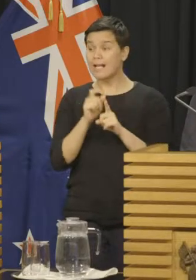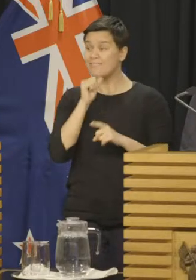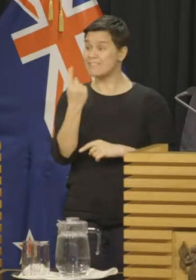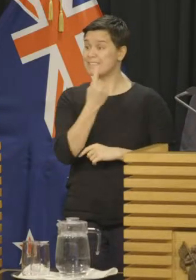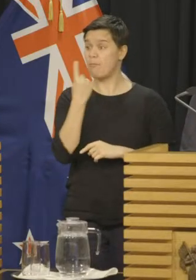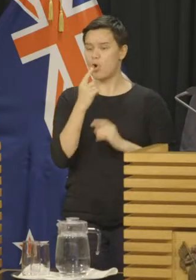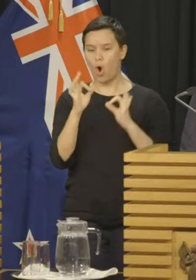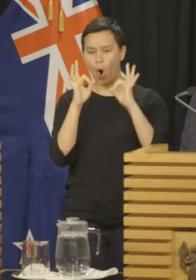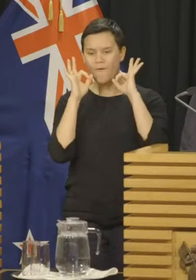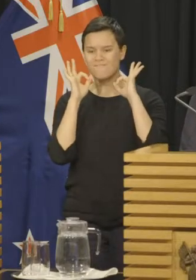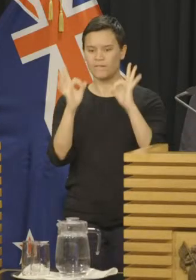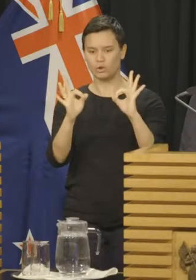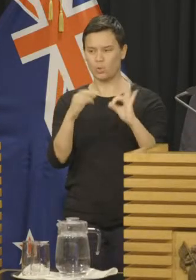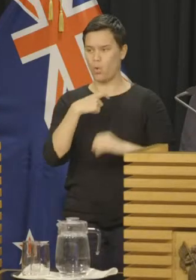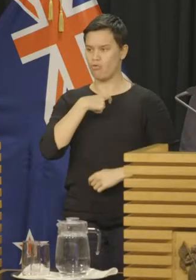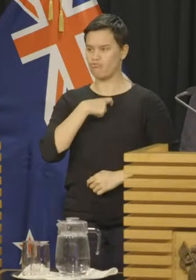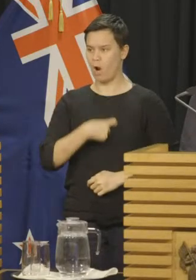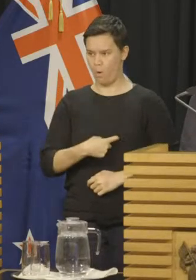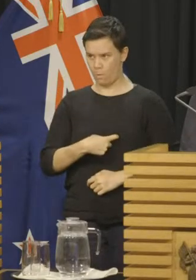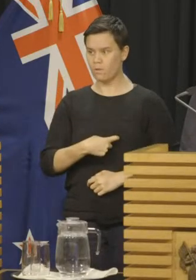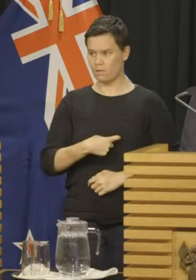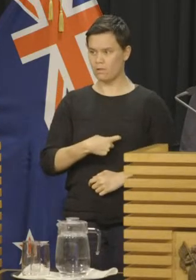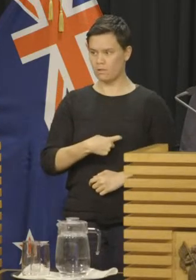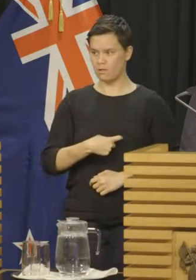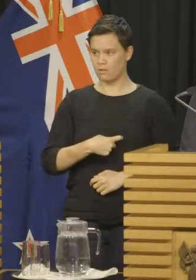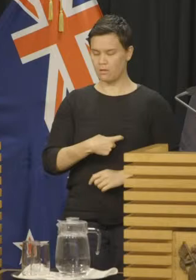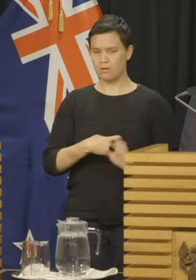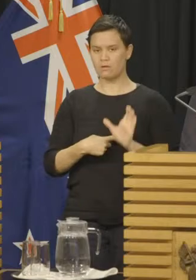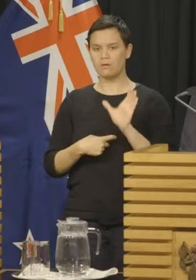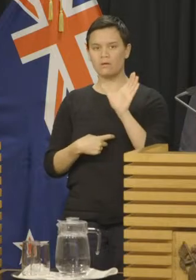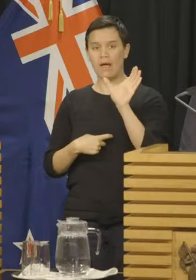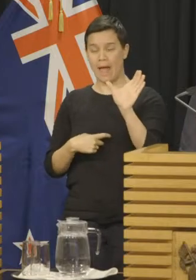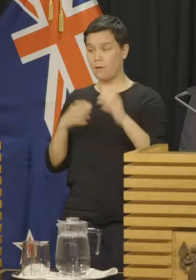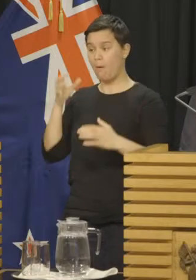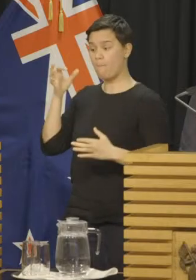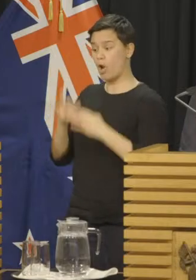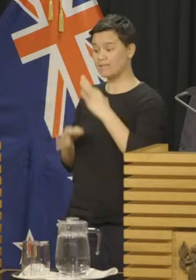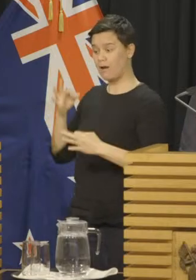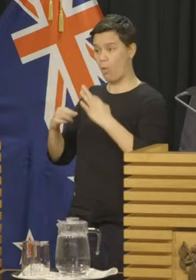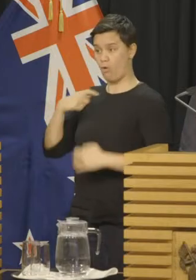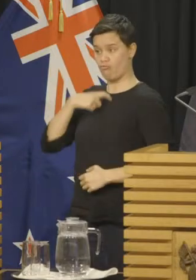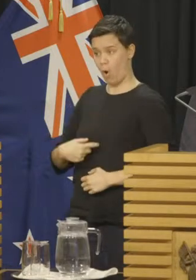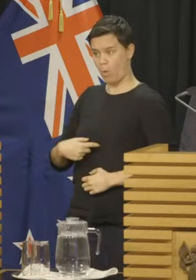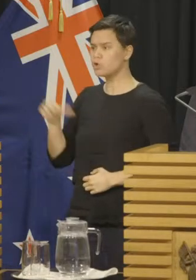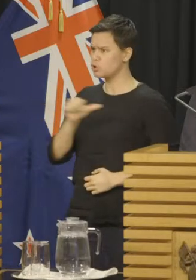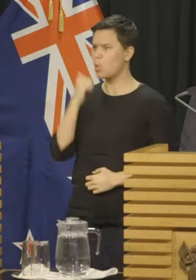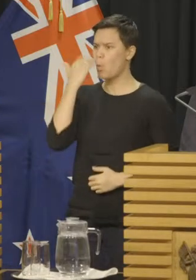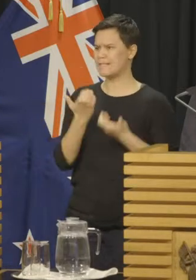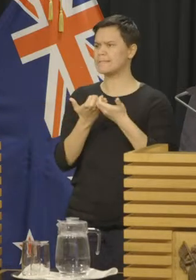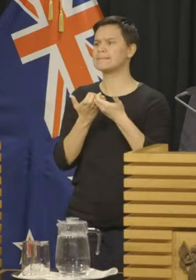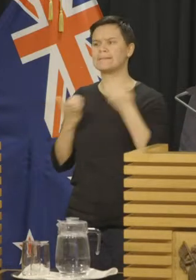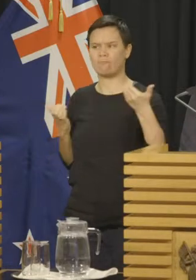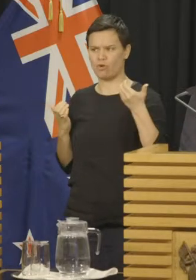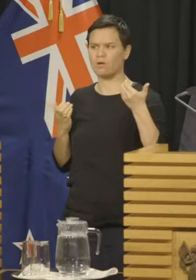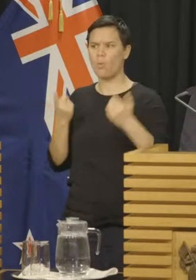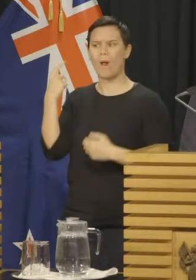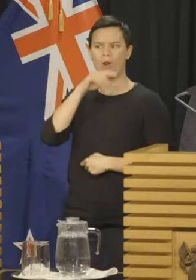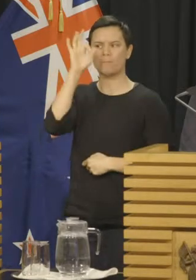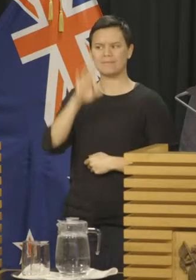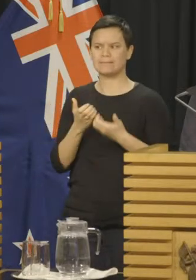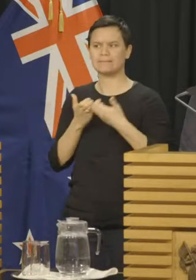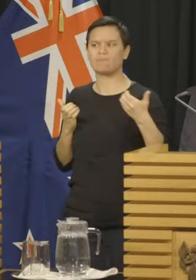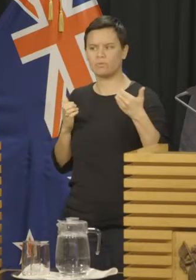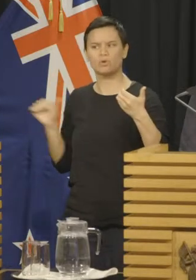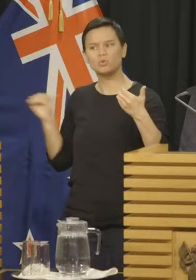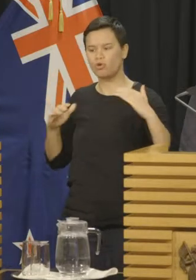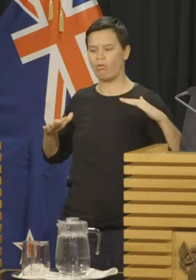and it is kept entirely separate from politicians, and that is as it should be. What do you, just on that, what do you make of New Zealand First